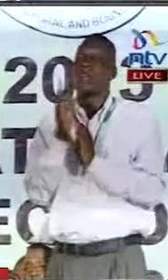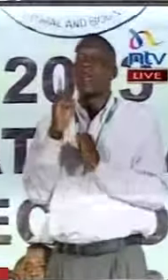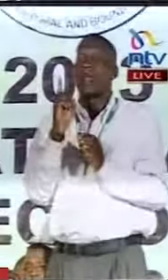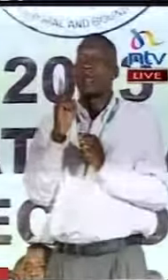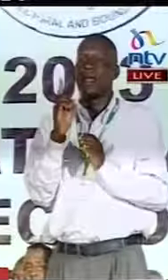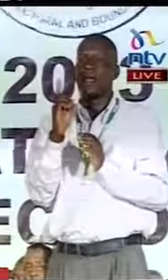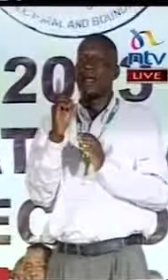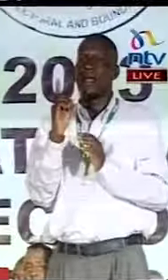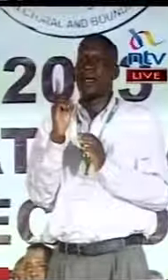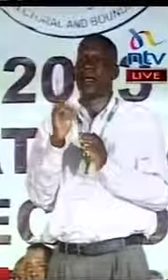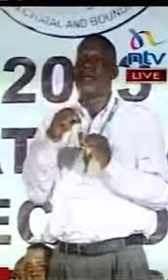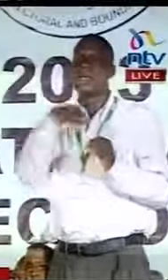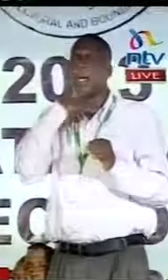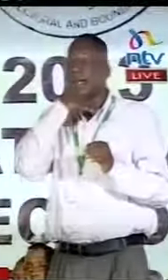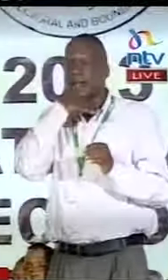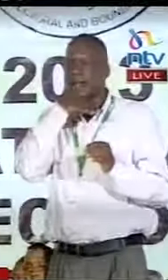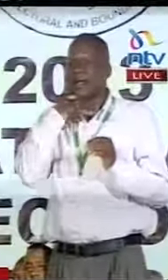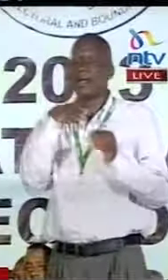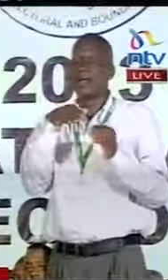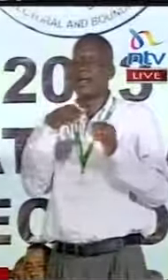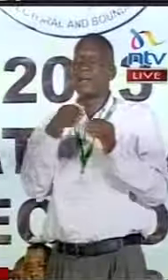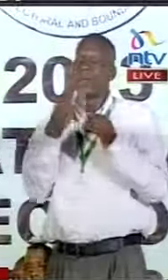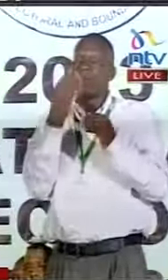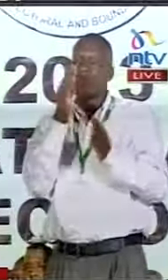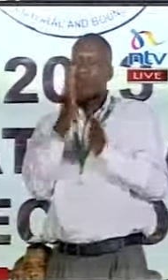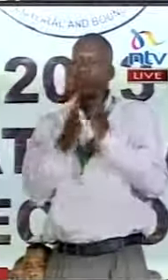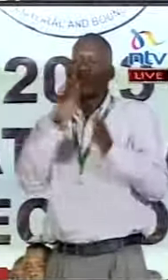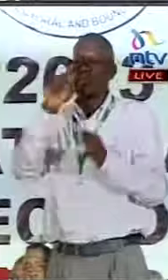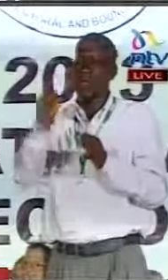1,001. Raila Odinga,